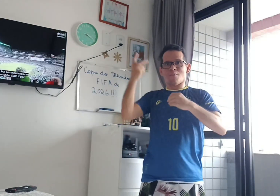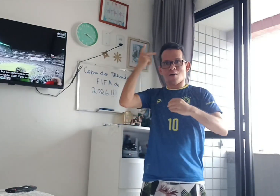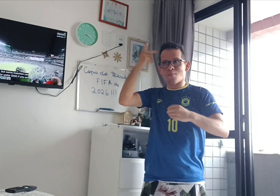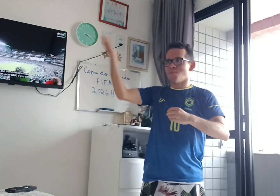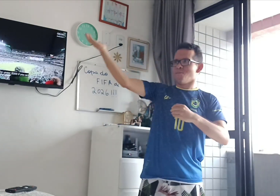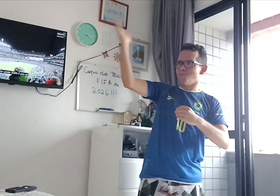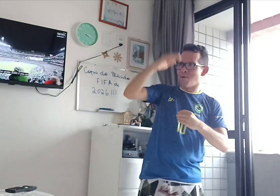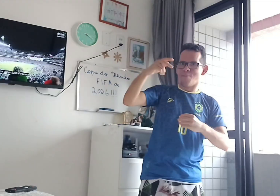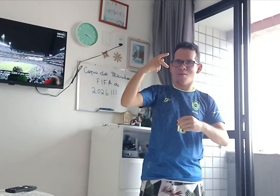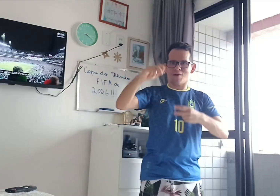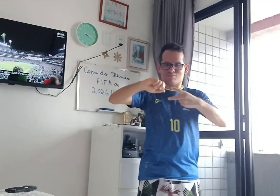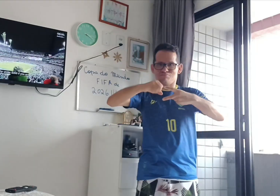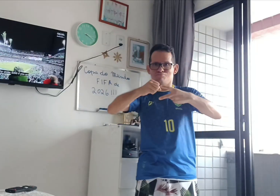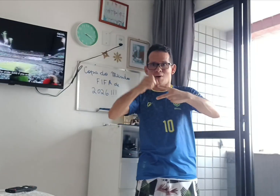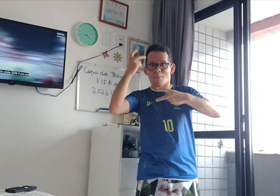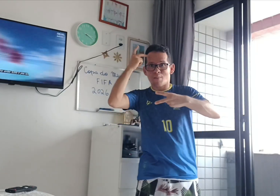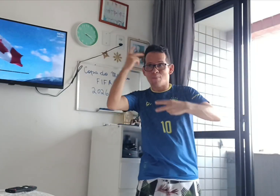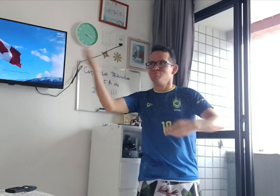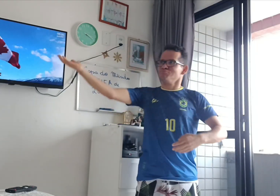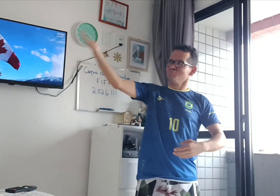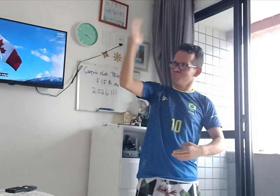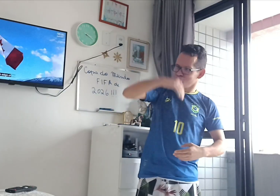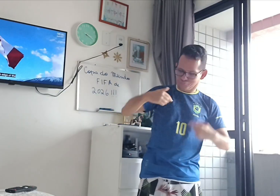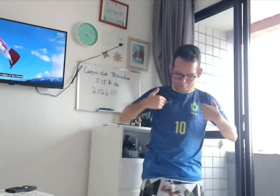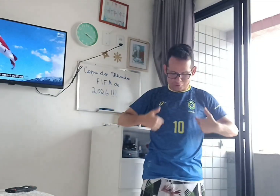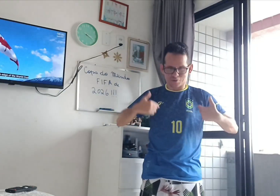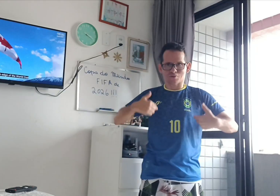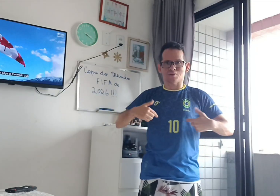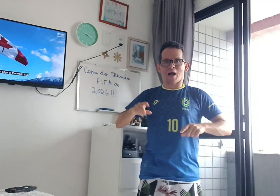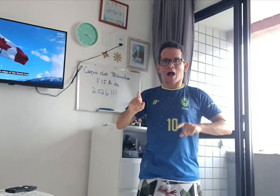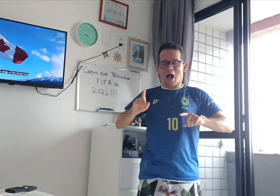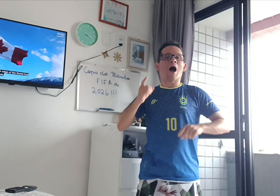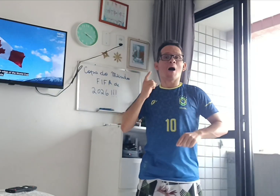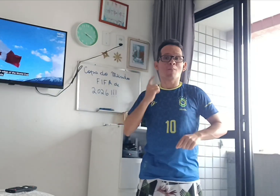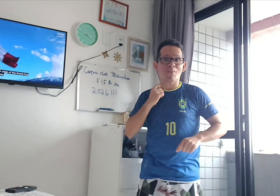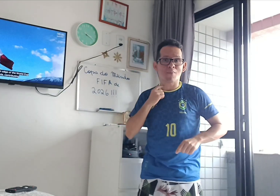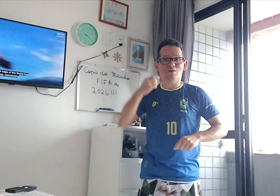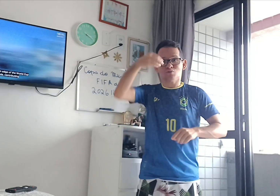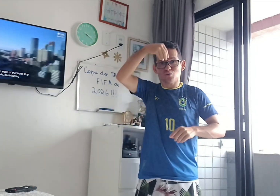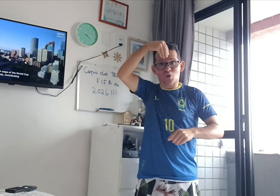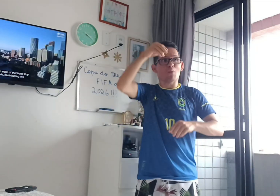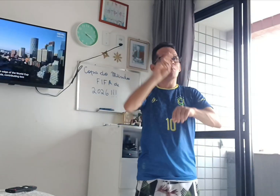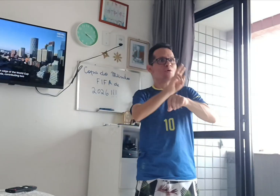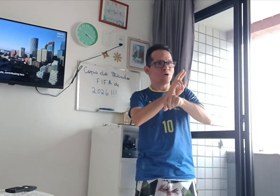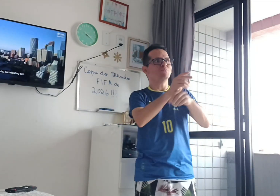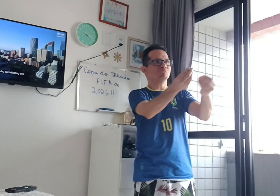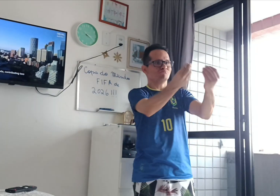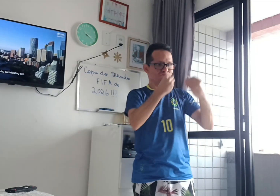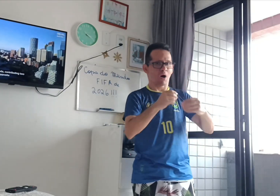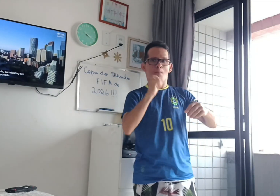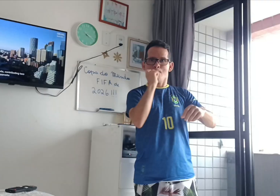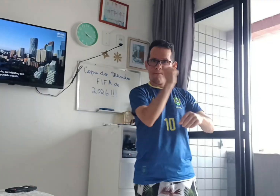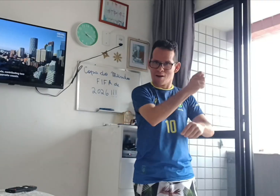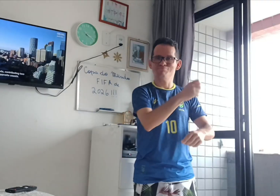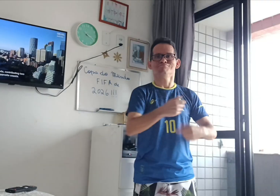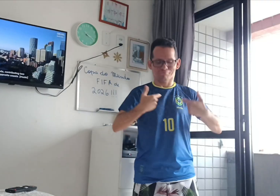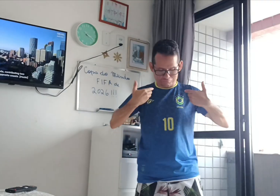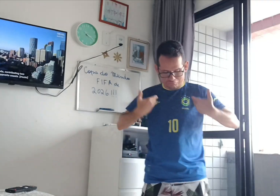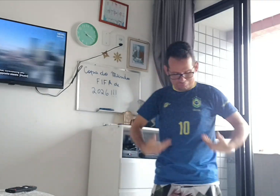act fast. At the northern edge of the World Cup map lies Canada, contributing 2 stadiums on opposite coasts. This is